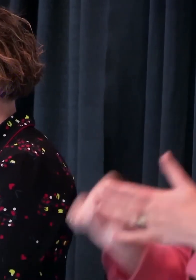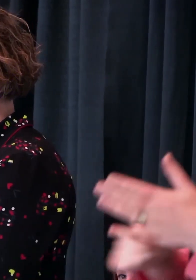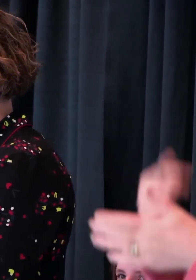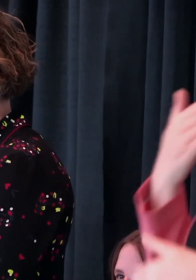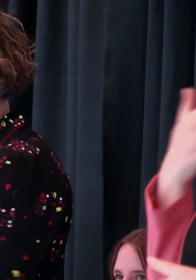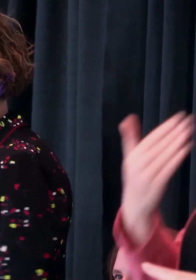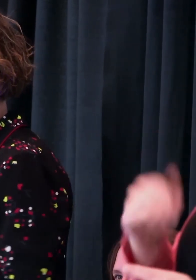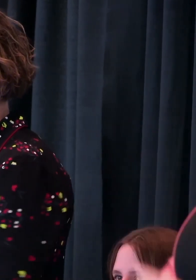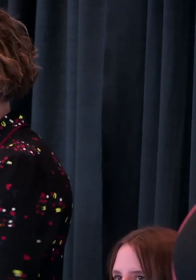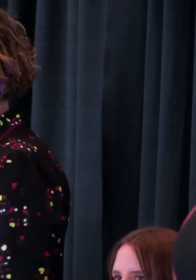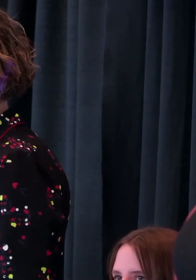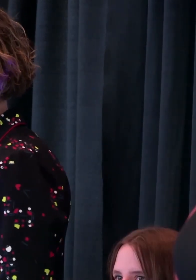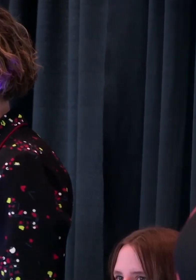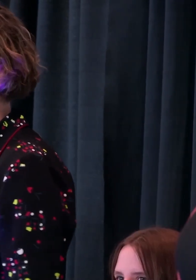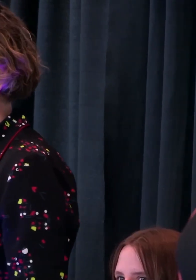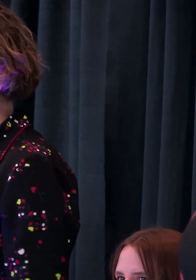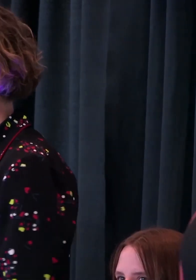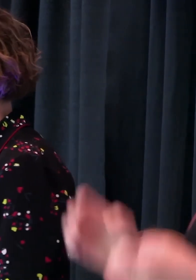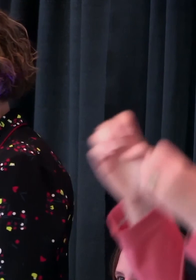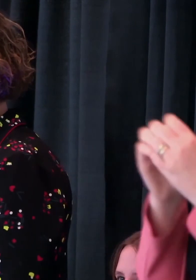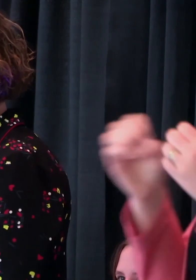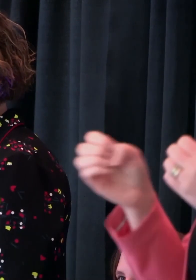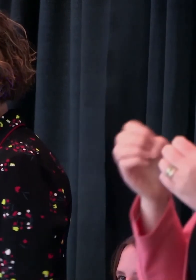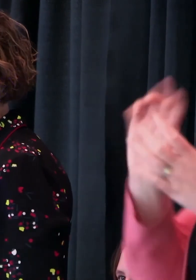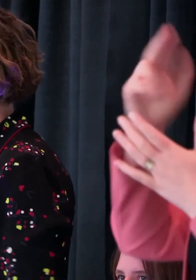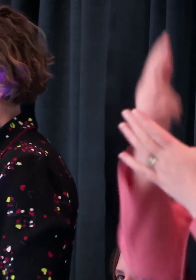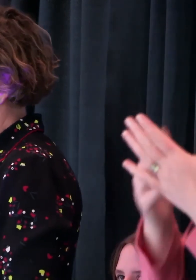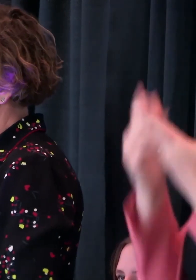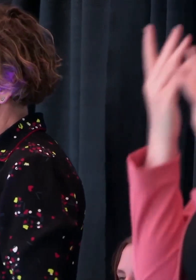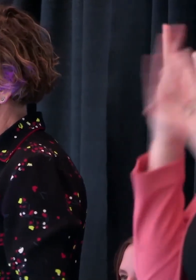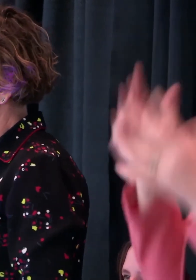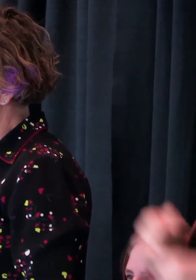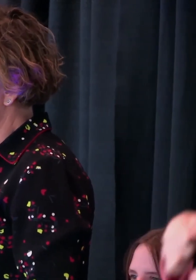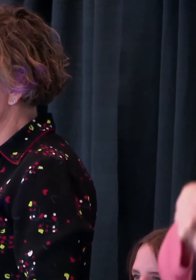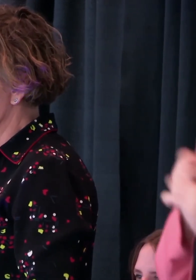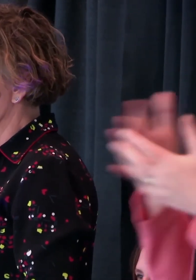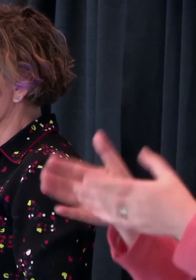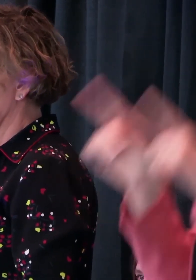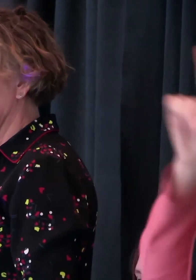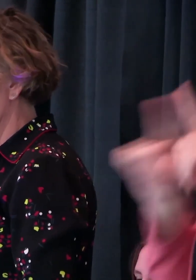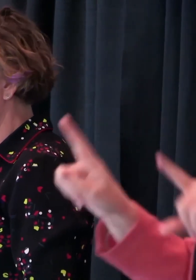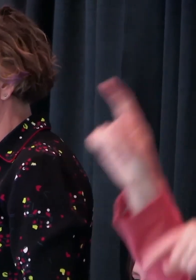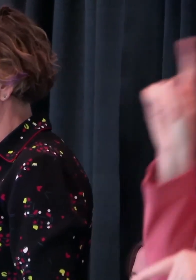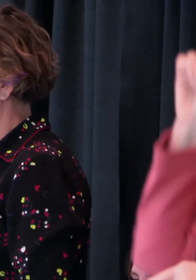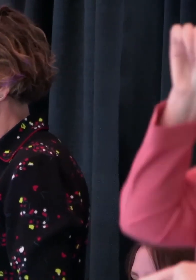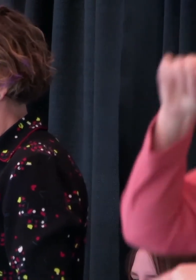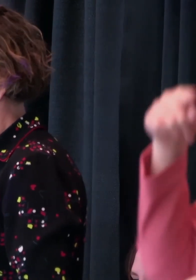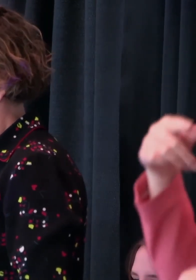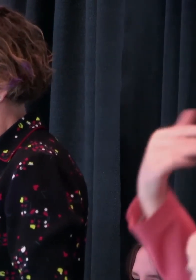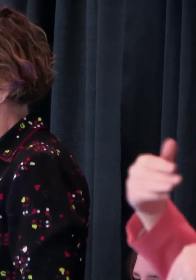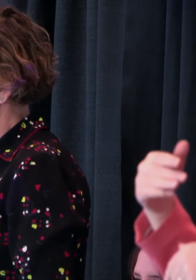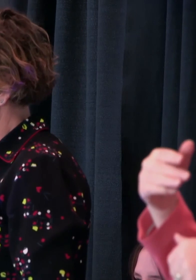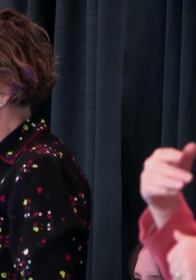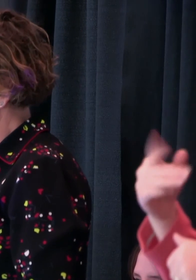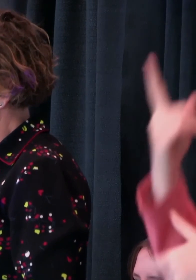Sorry. Each and every artwork reflects or expresses something about this strange, challenging, and I hope unique